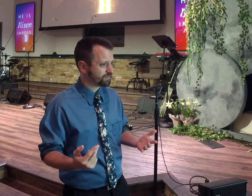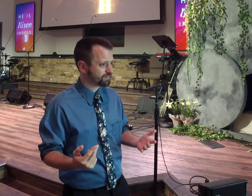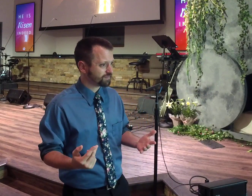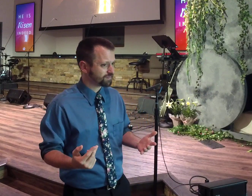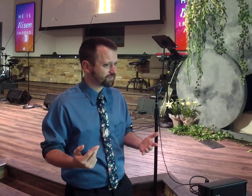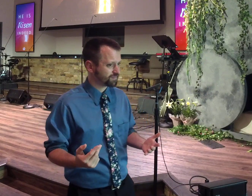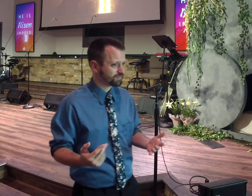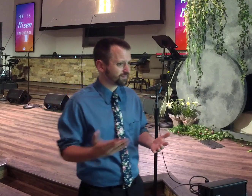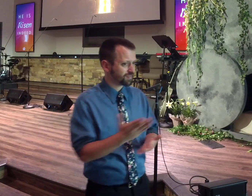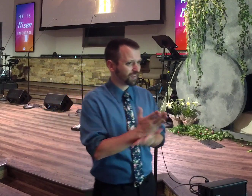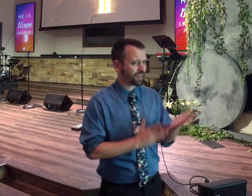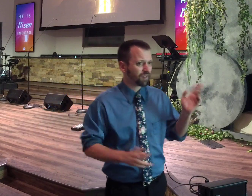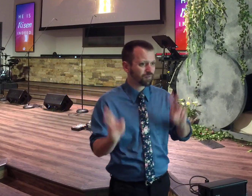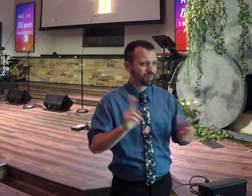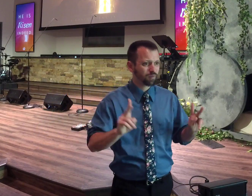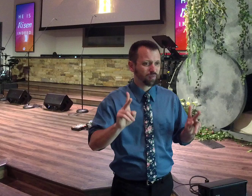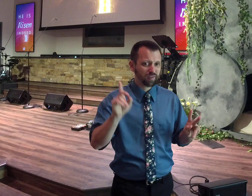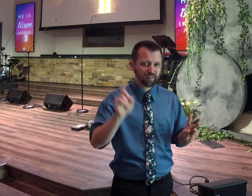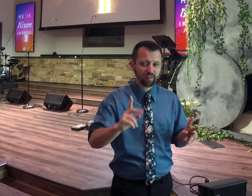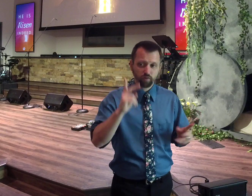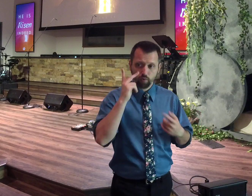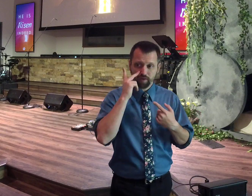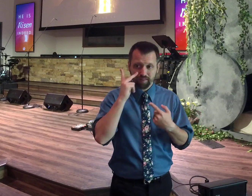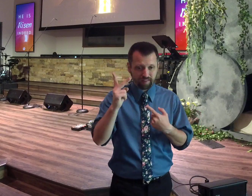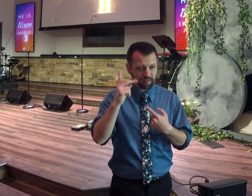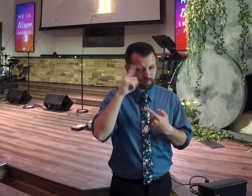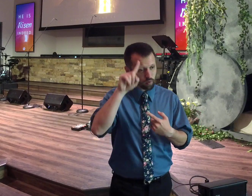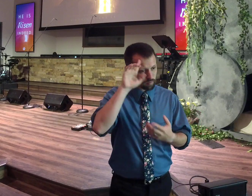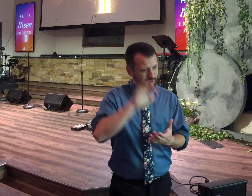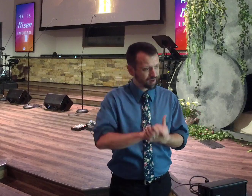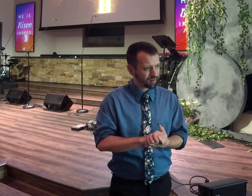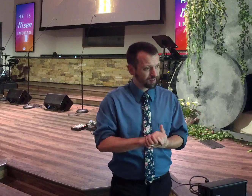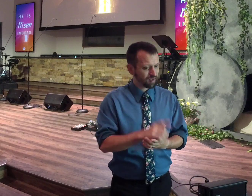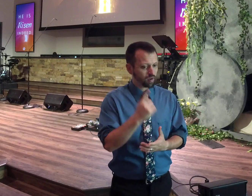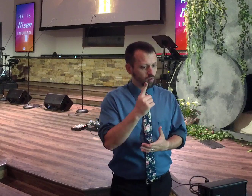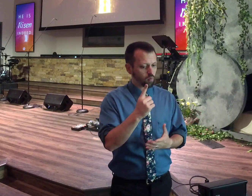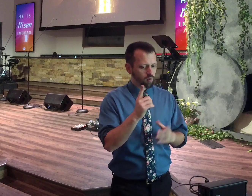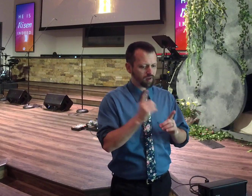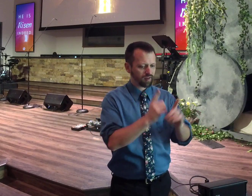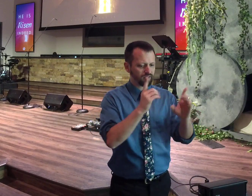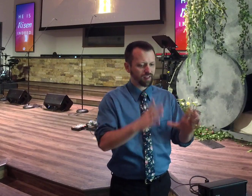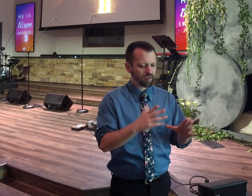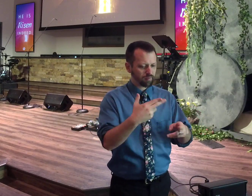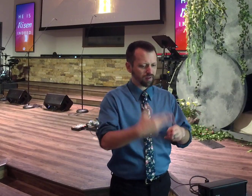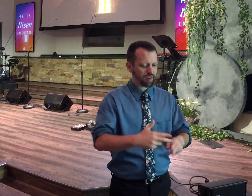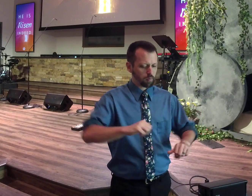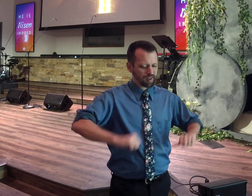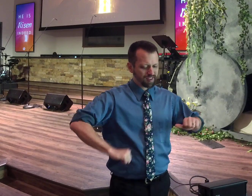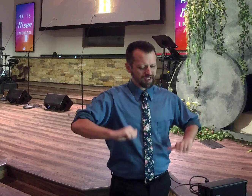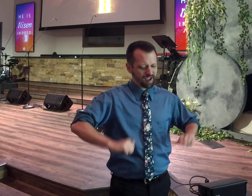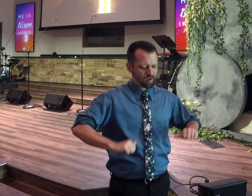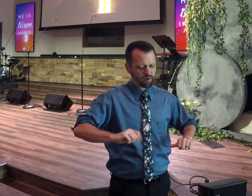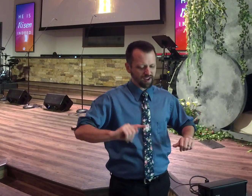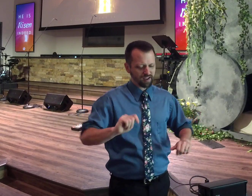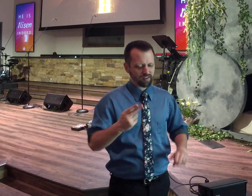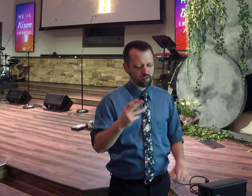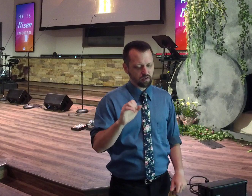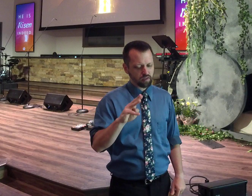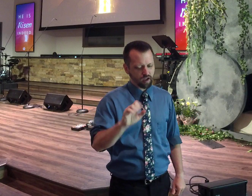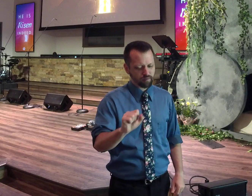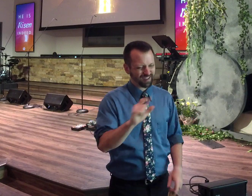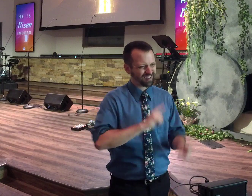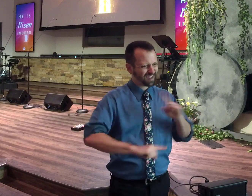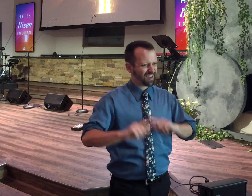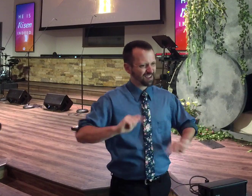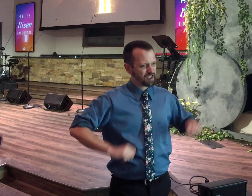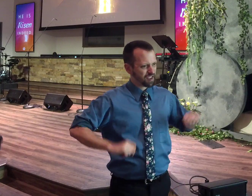sometimes need to see in order to believe. One of Jesus' disciples, his name was Doubting Thomas. And